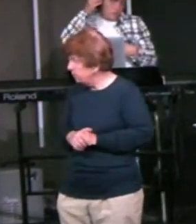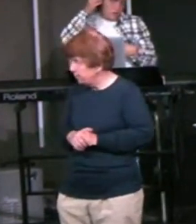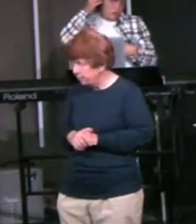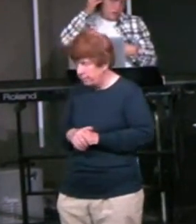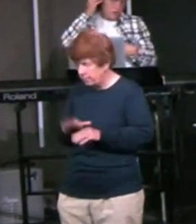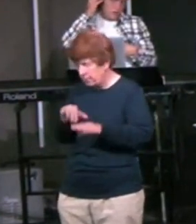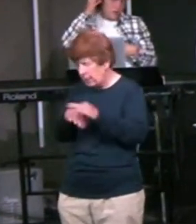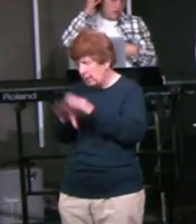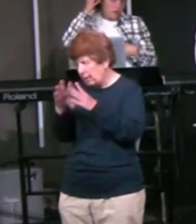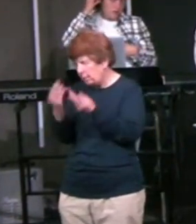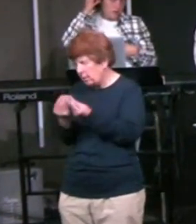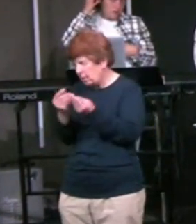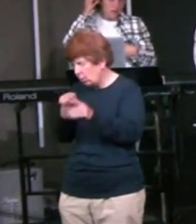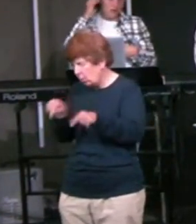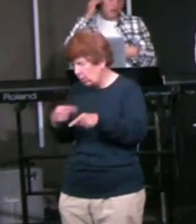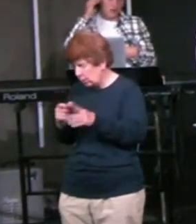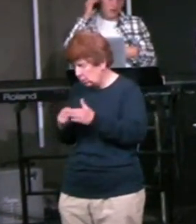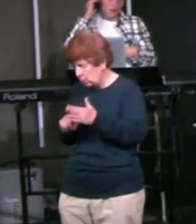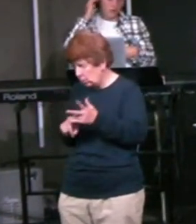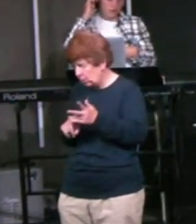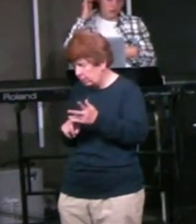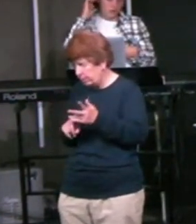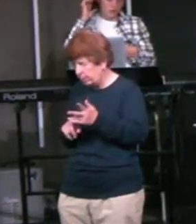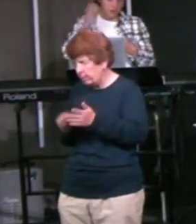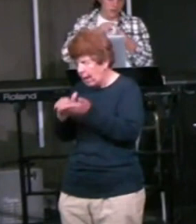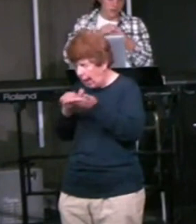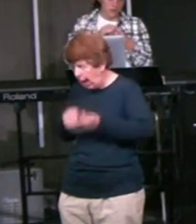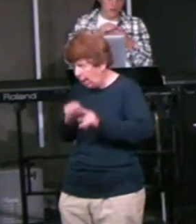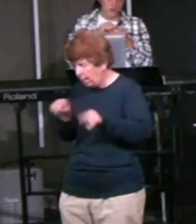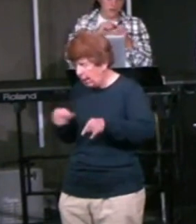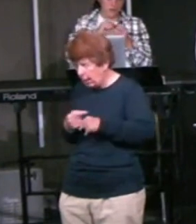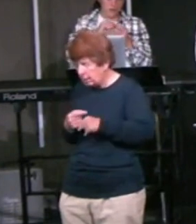But in all that we do, Lord, help us